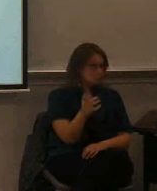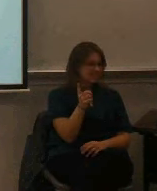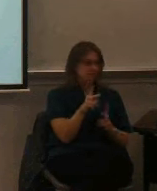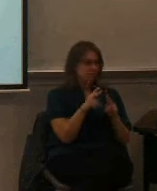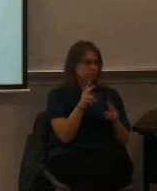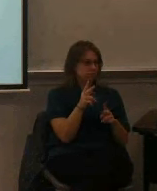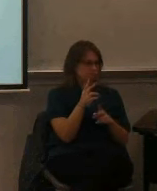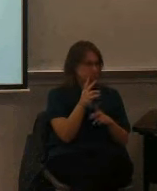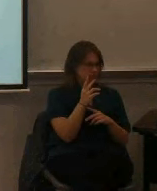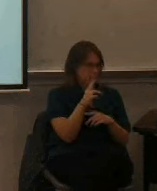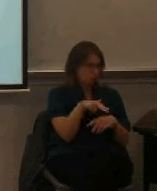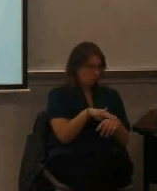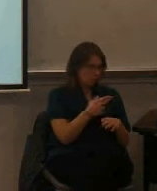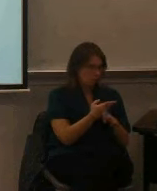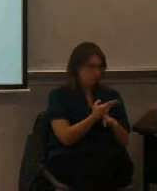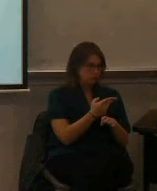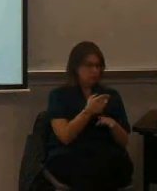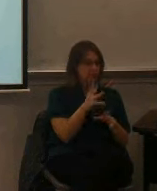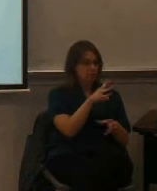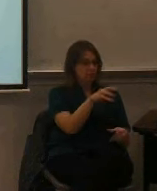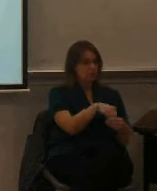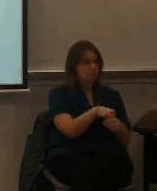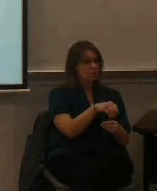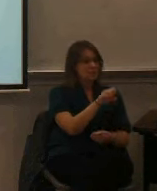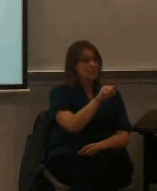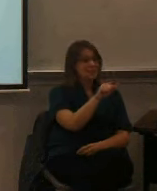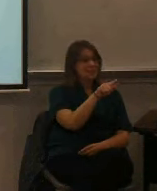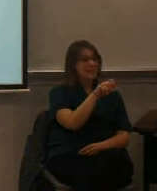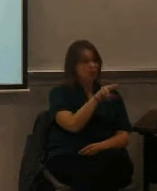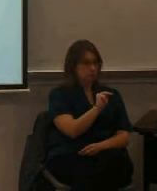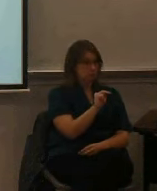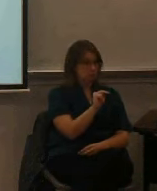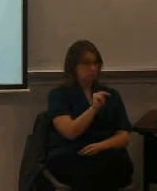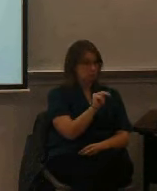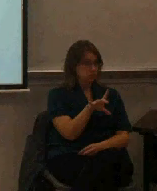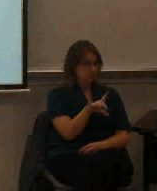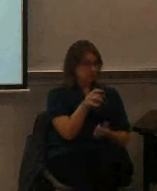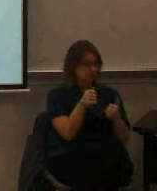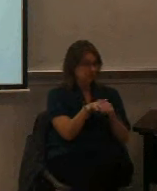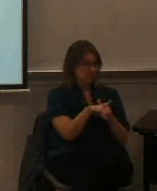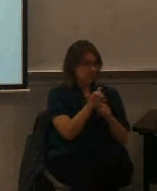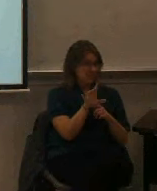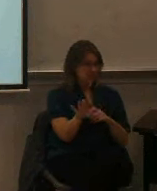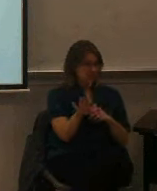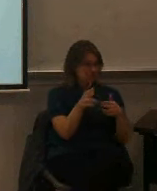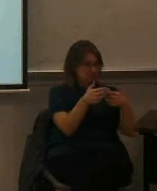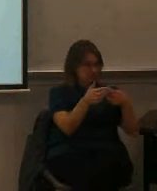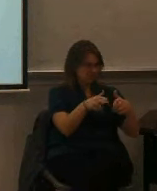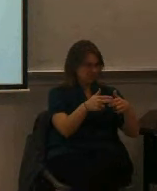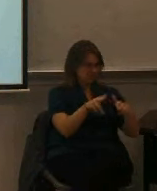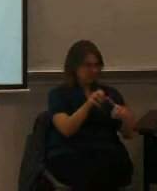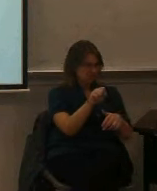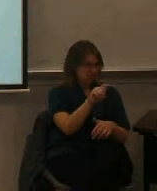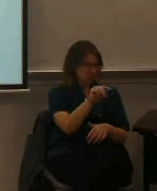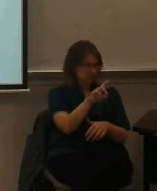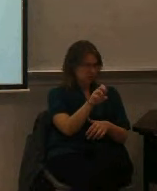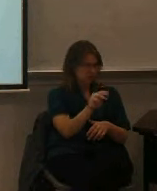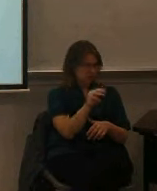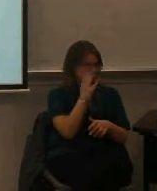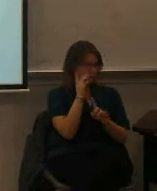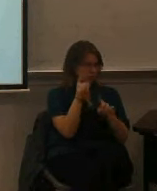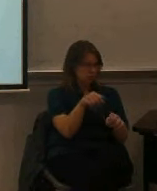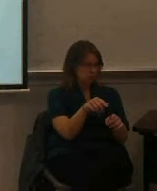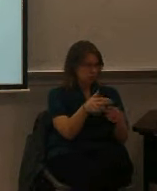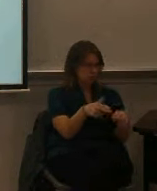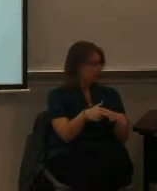including salmon trying to find their natal stream, bacteria trying to find a source of nutrients, and many